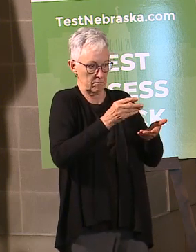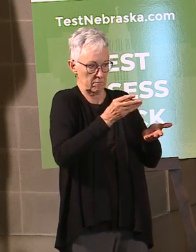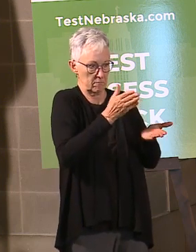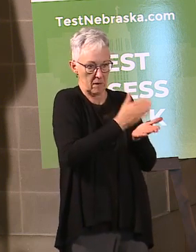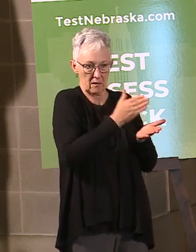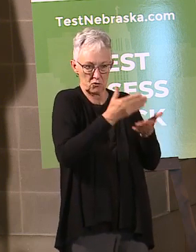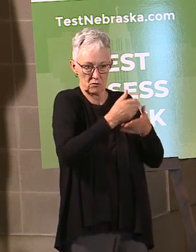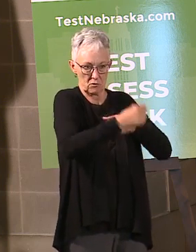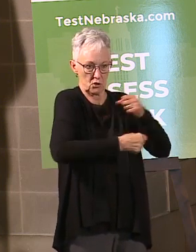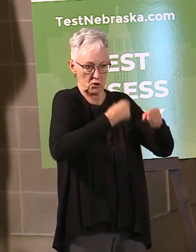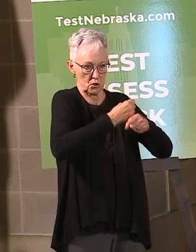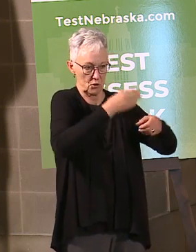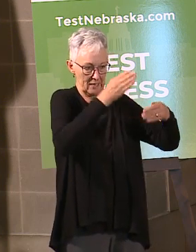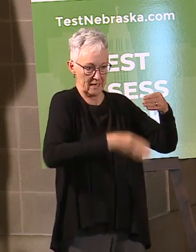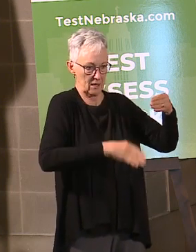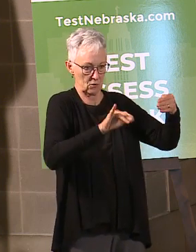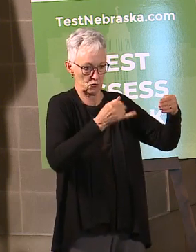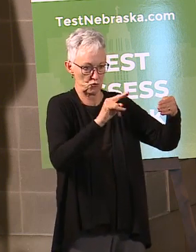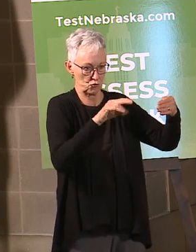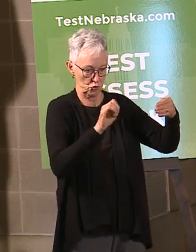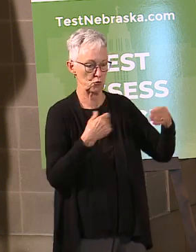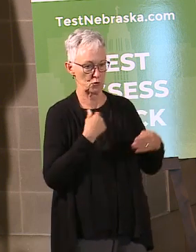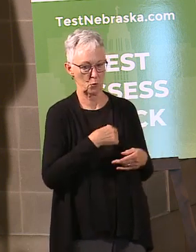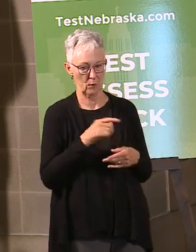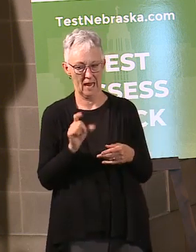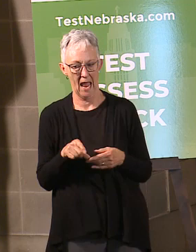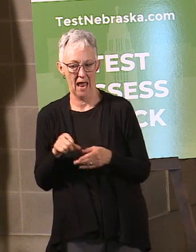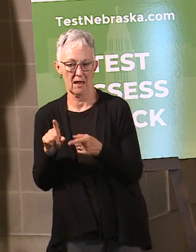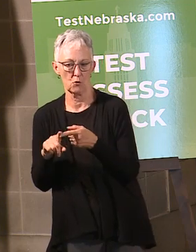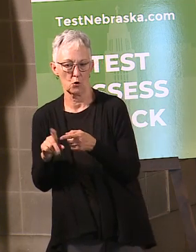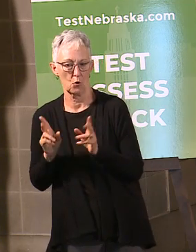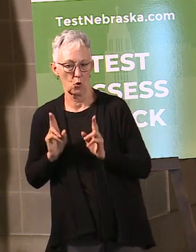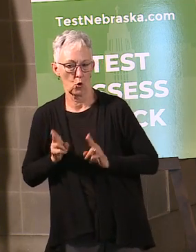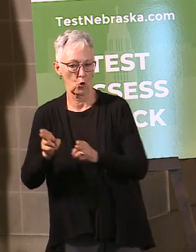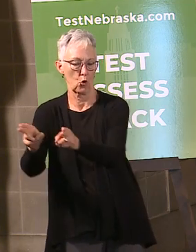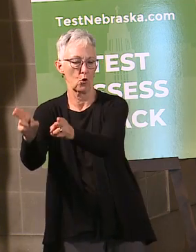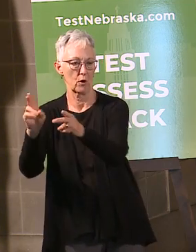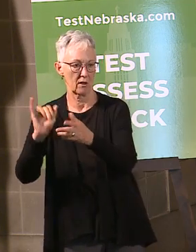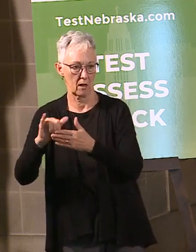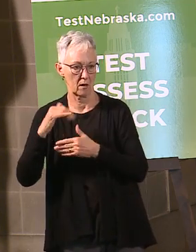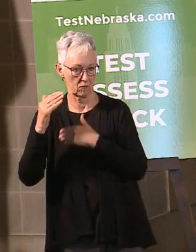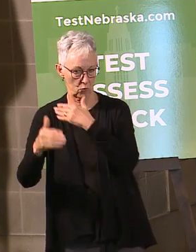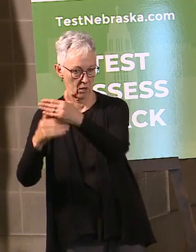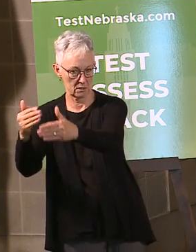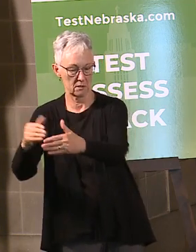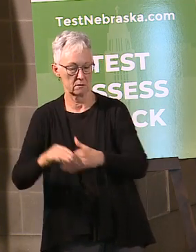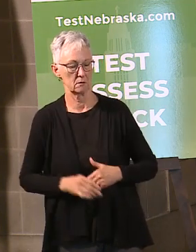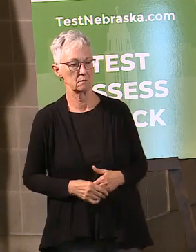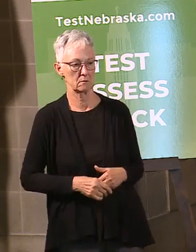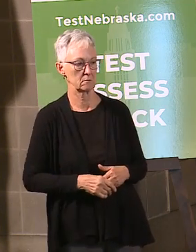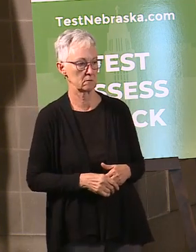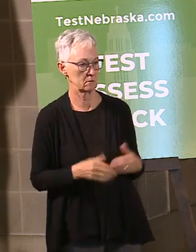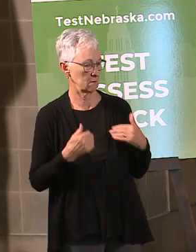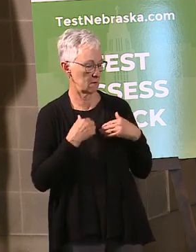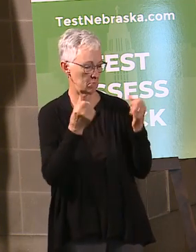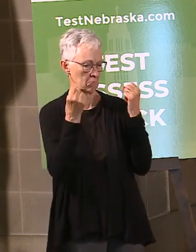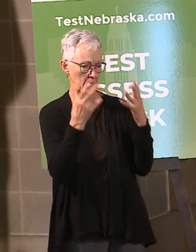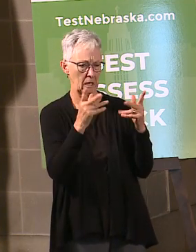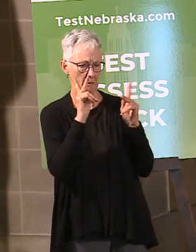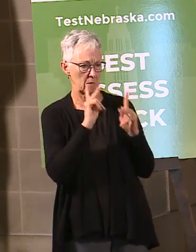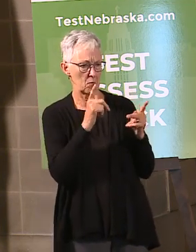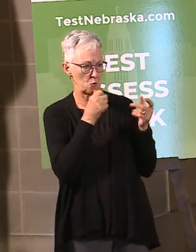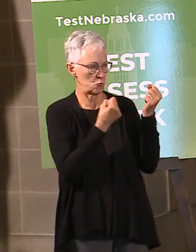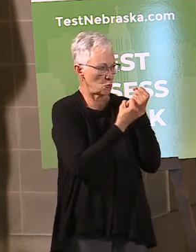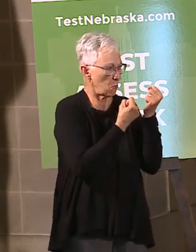I think we're going to be able to facilitate that. We have a lot of great support in the back end of this and the application